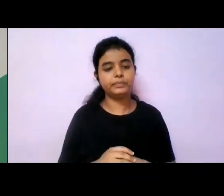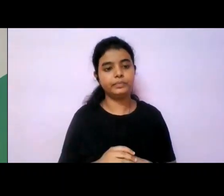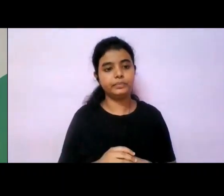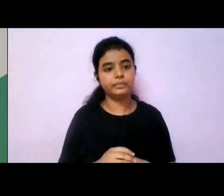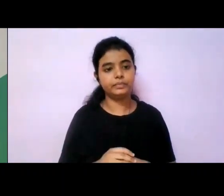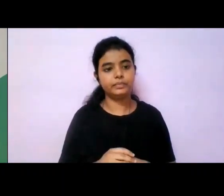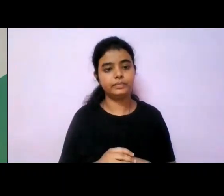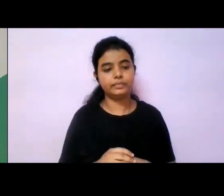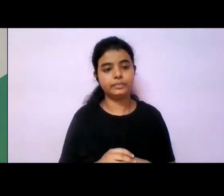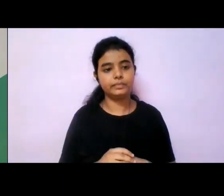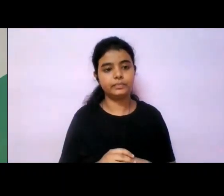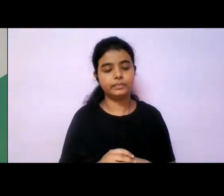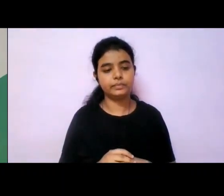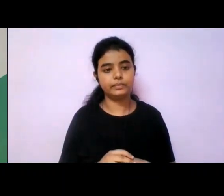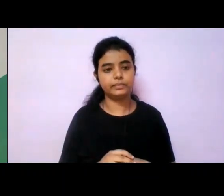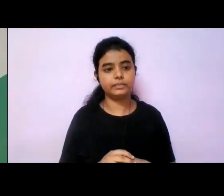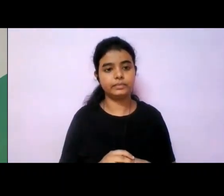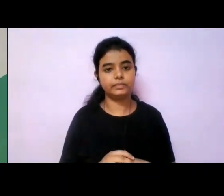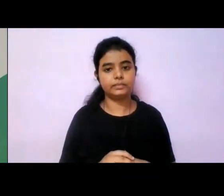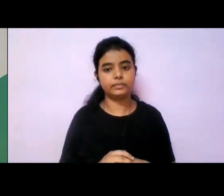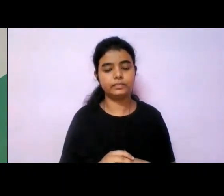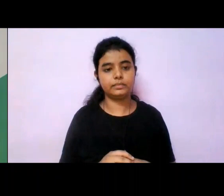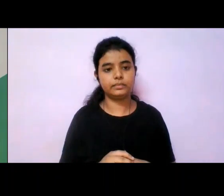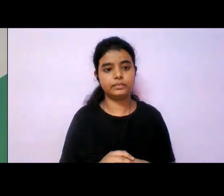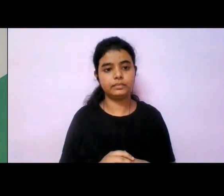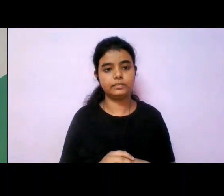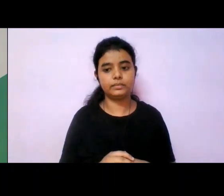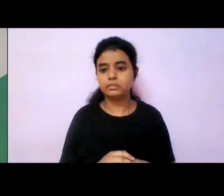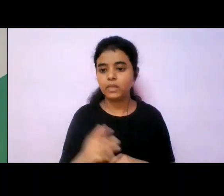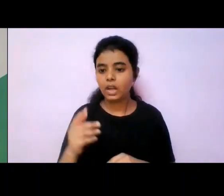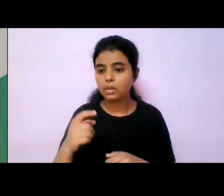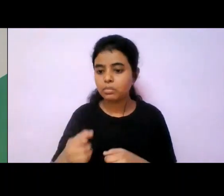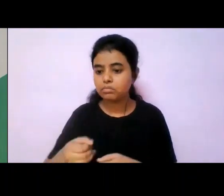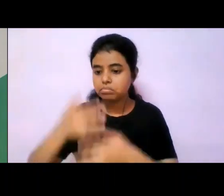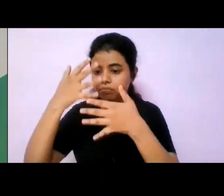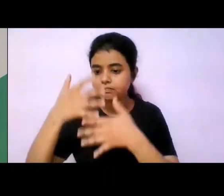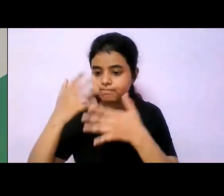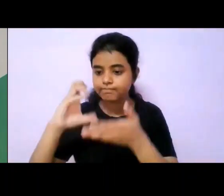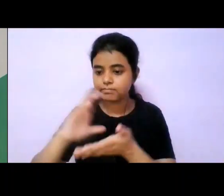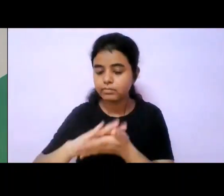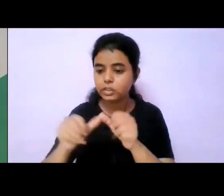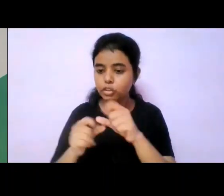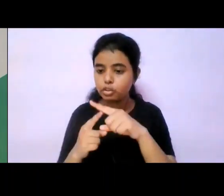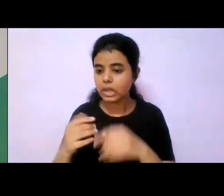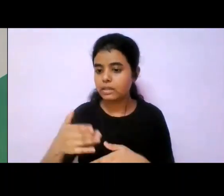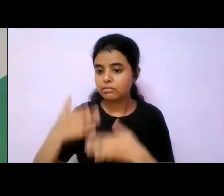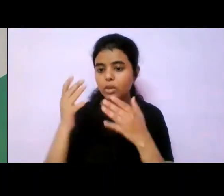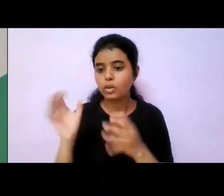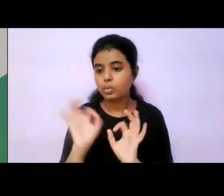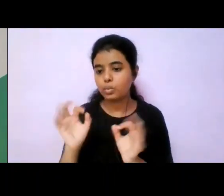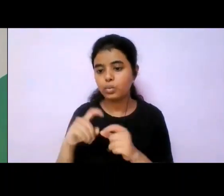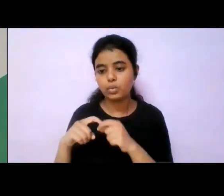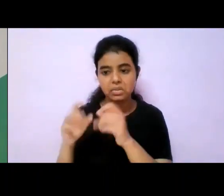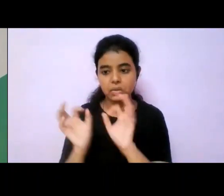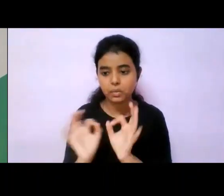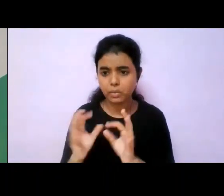Right. I don't see any questions in the box. Does anyone want to ask a question?